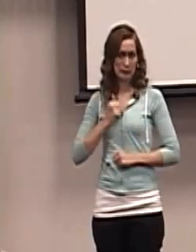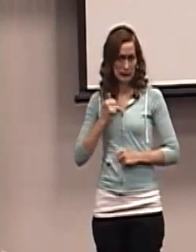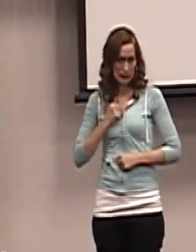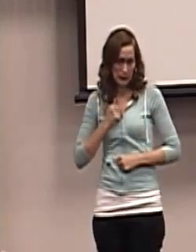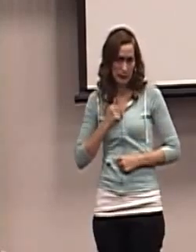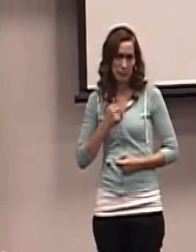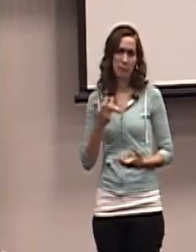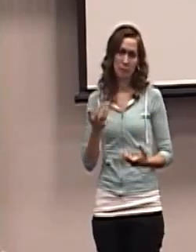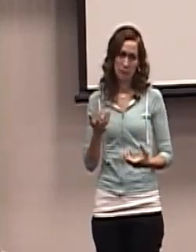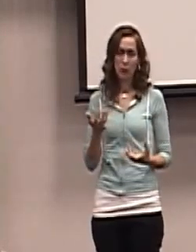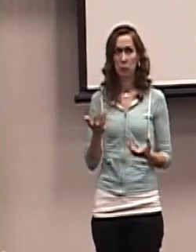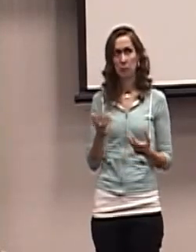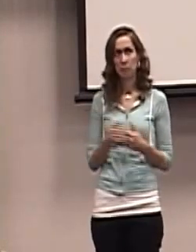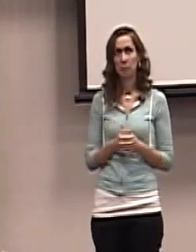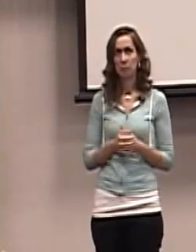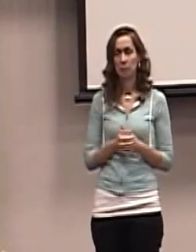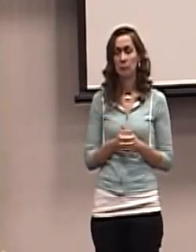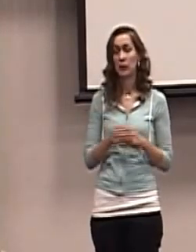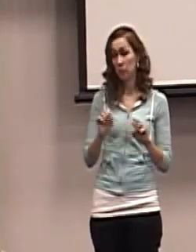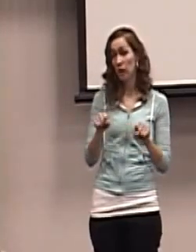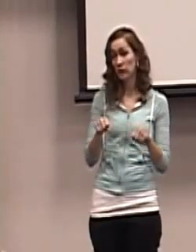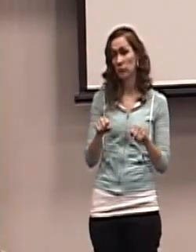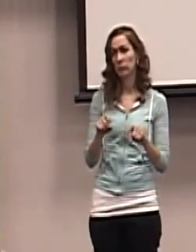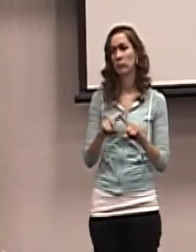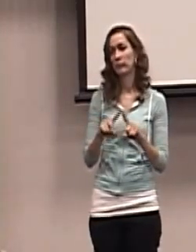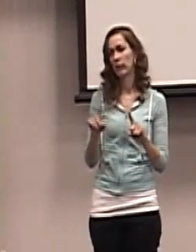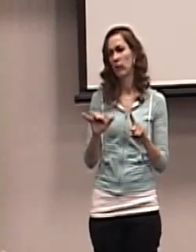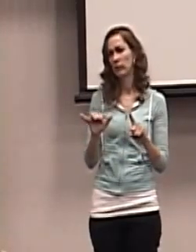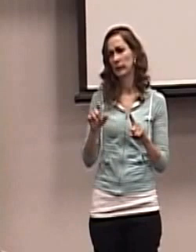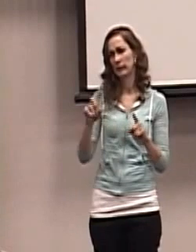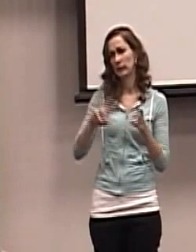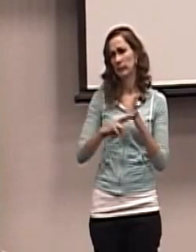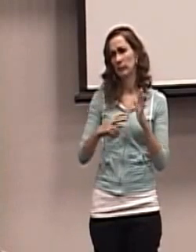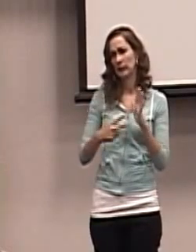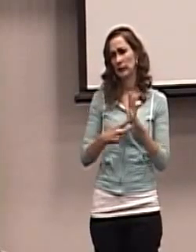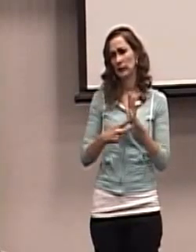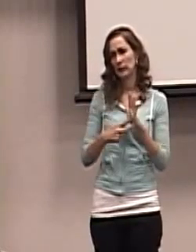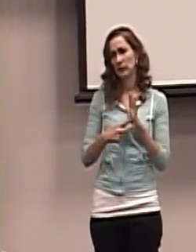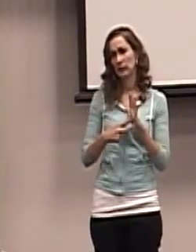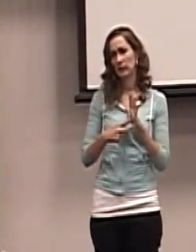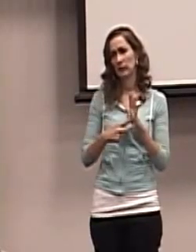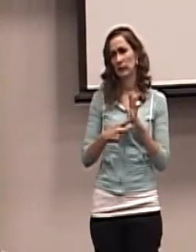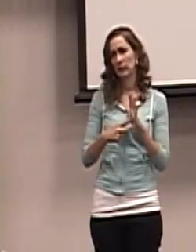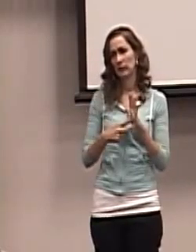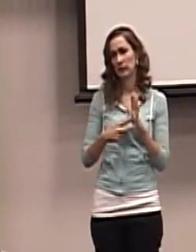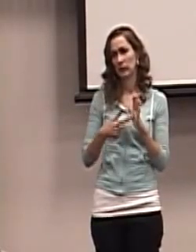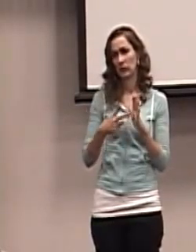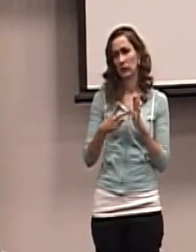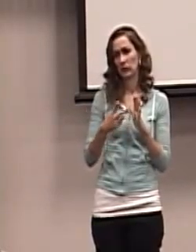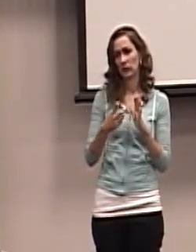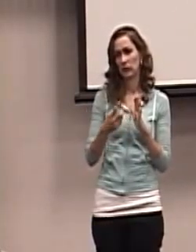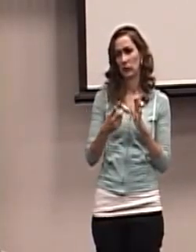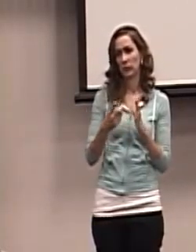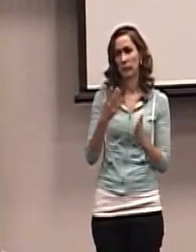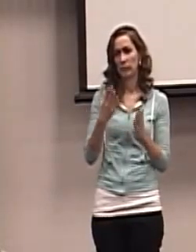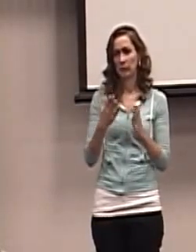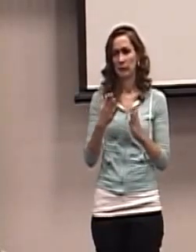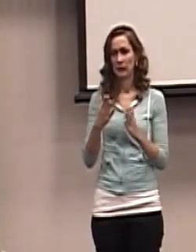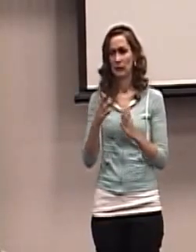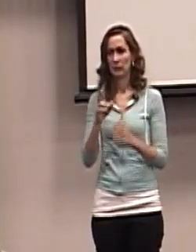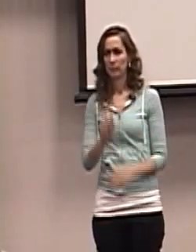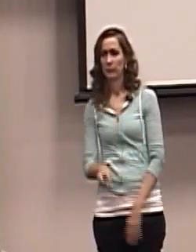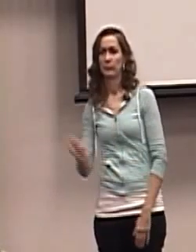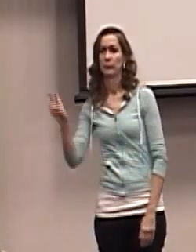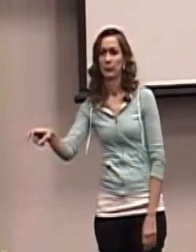Well, that's possible, but it also means that very often your tenure at any one spot may be rather limited. You may be